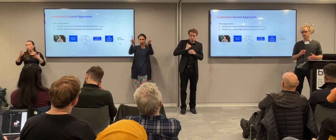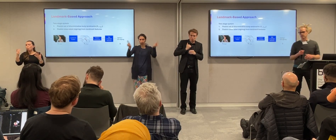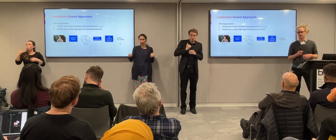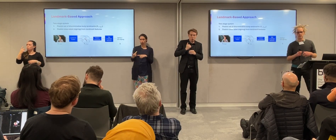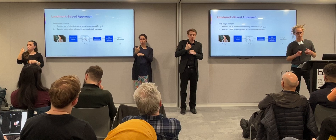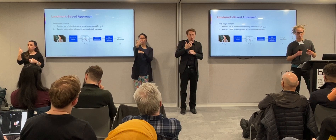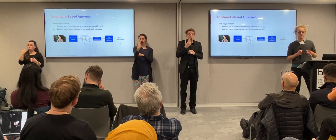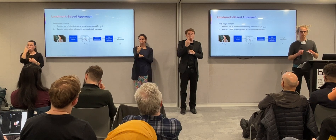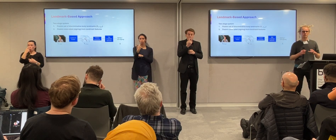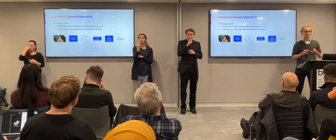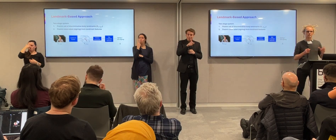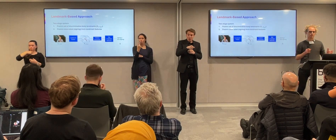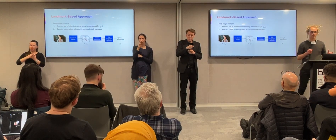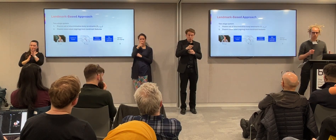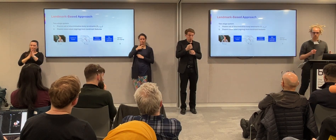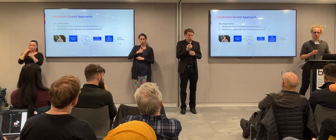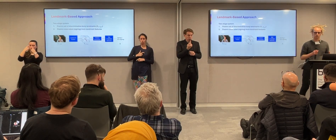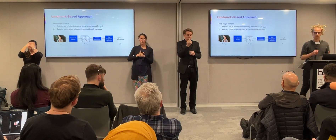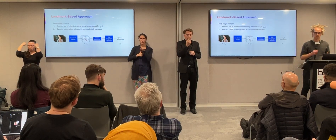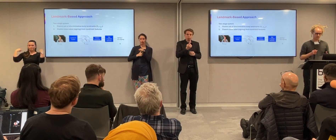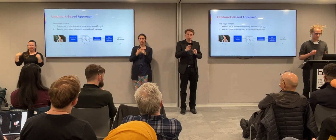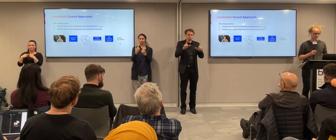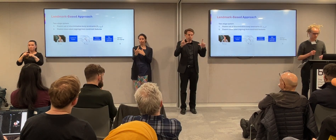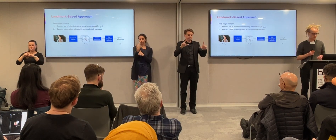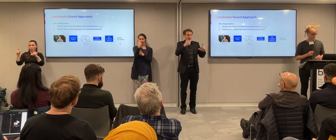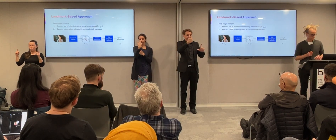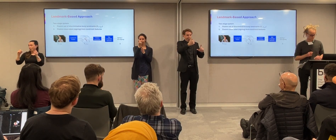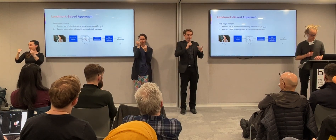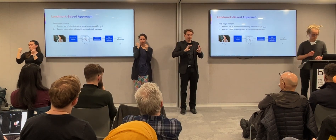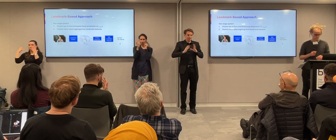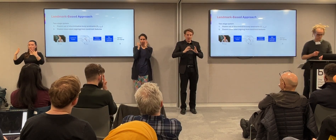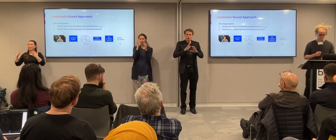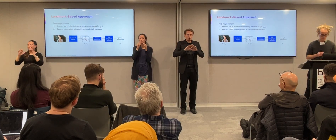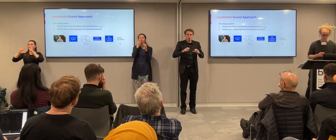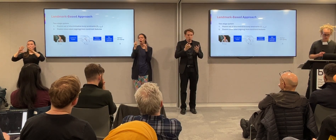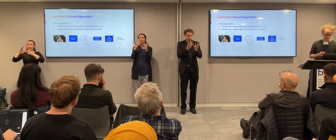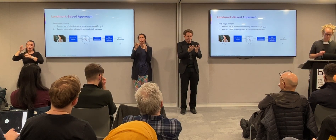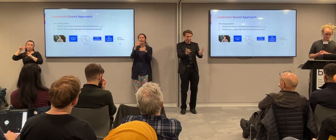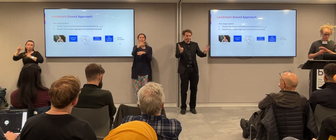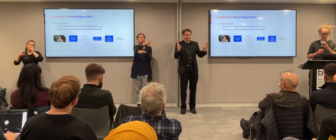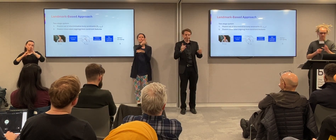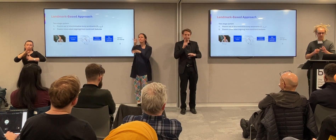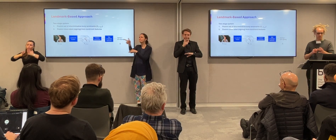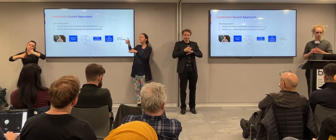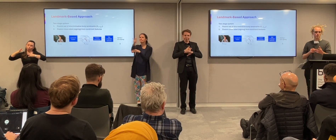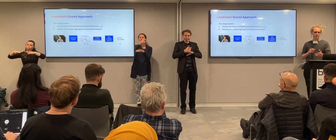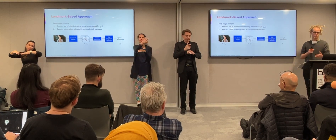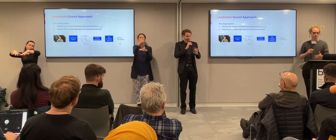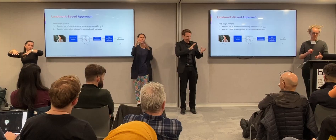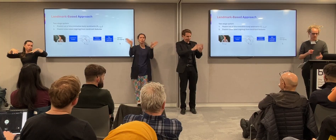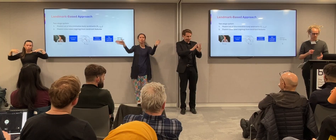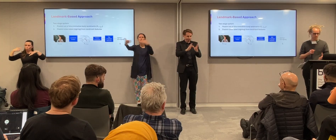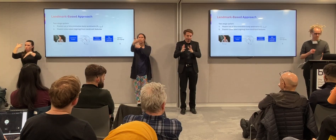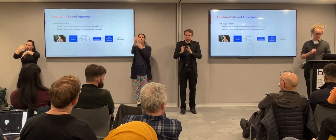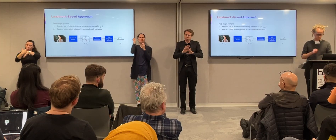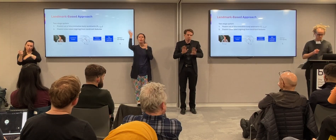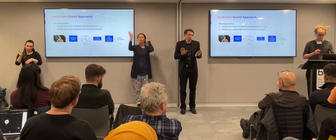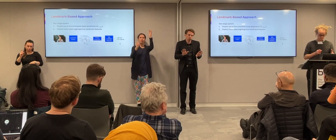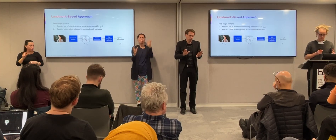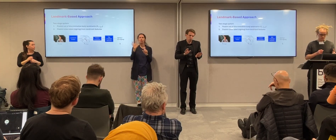camera and not kind of a room of participants. So we've designed a two-stage